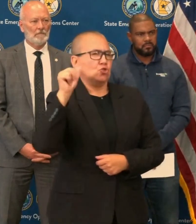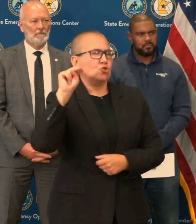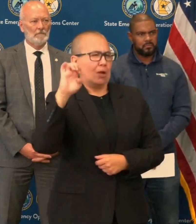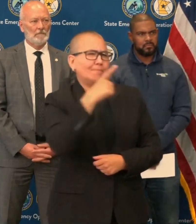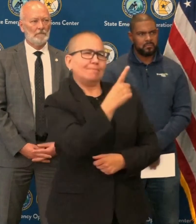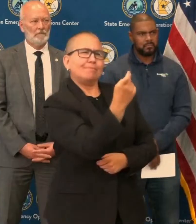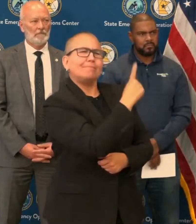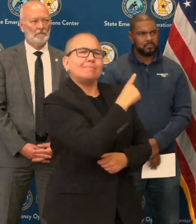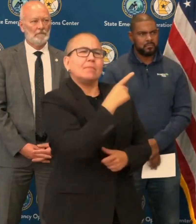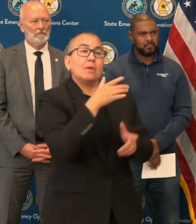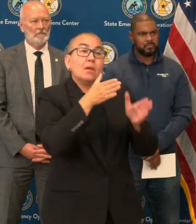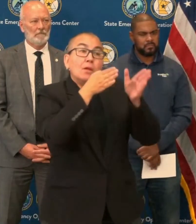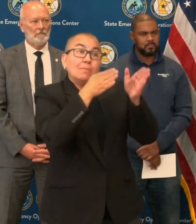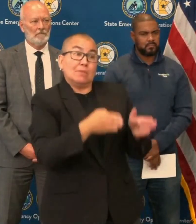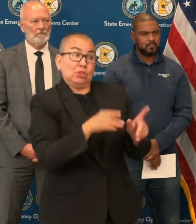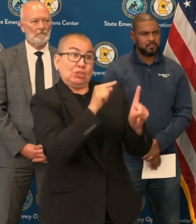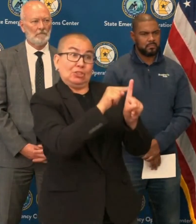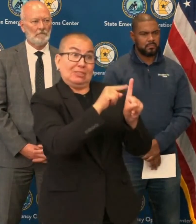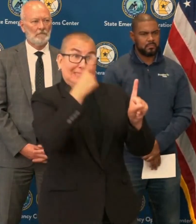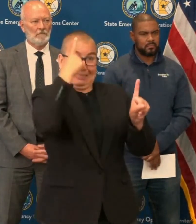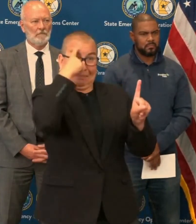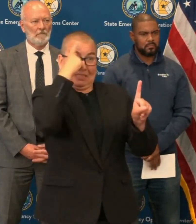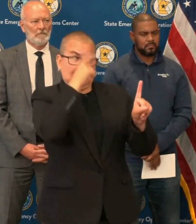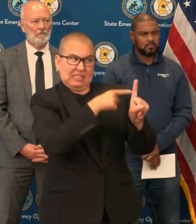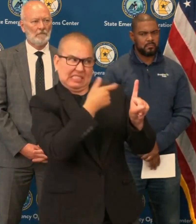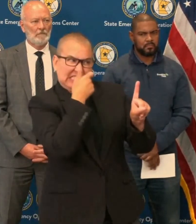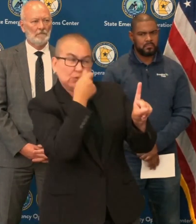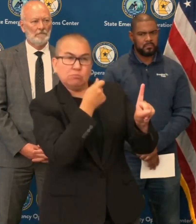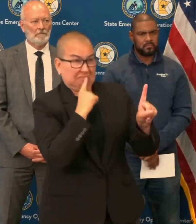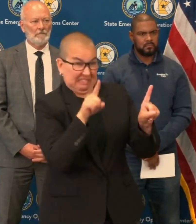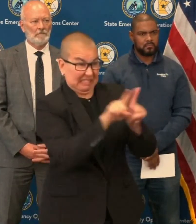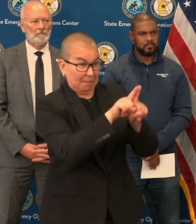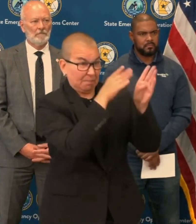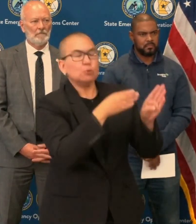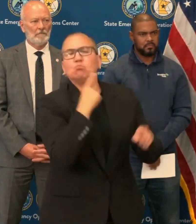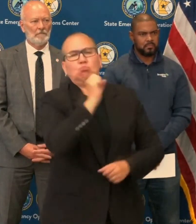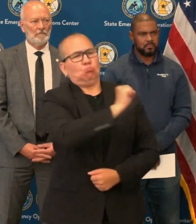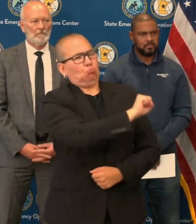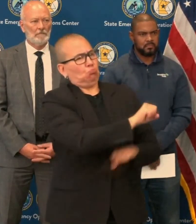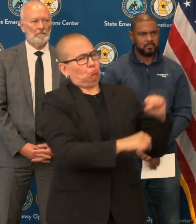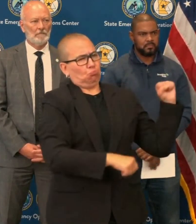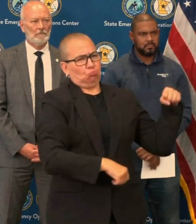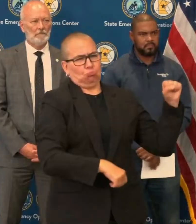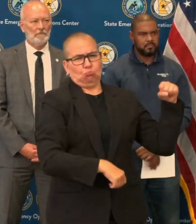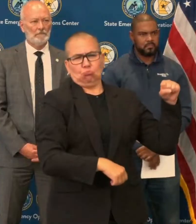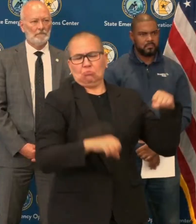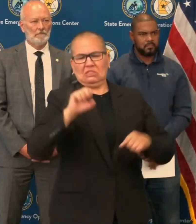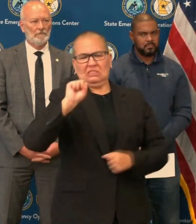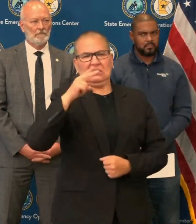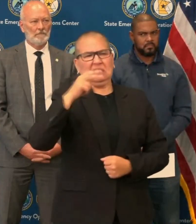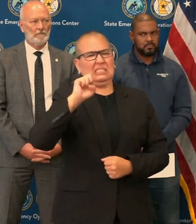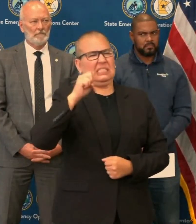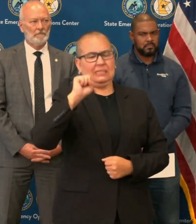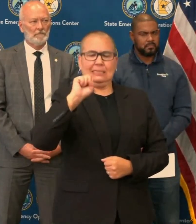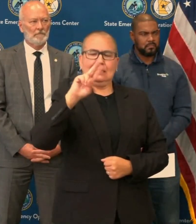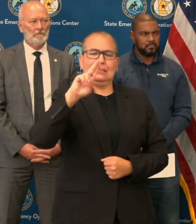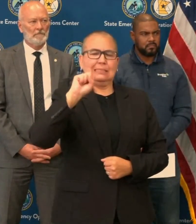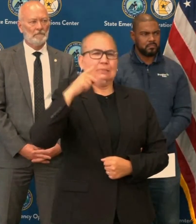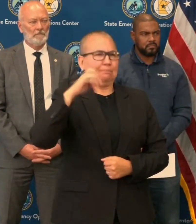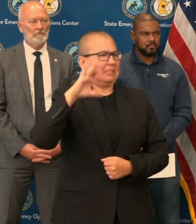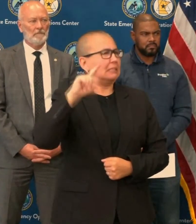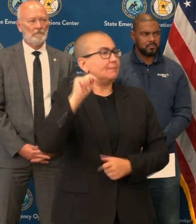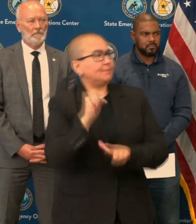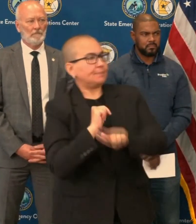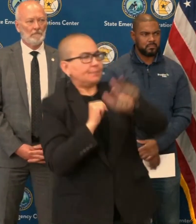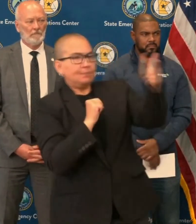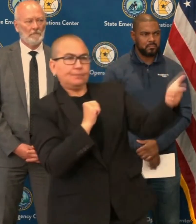She's a one and the same for this particular case at this point in time. Okay, so we can say suspect. You can say suspect. As a vexer WCCO and UBC,